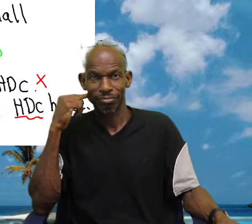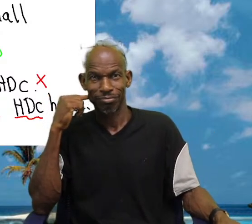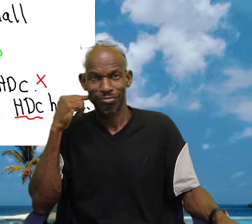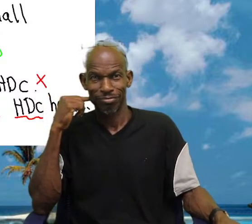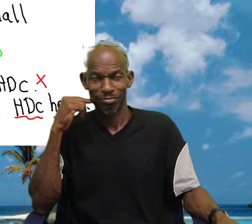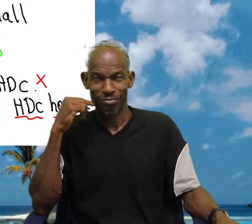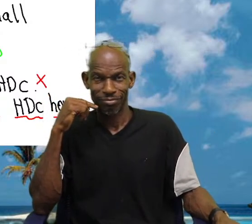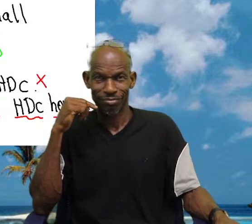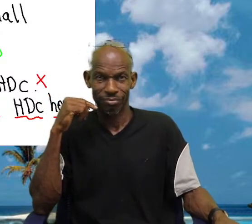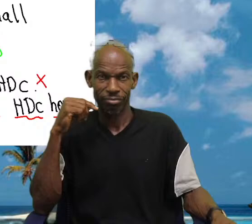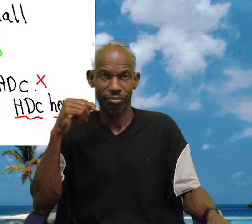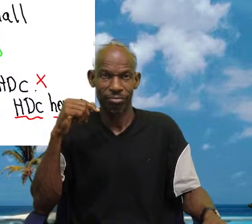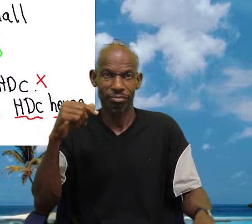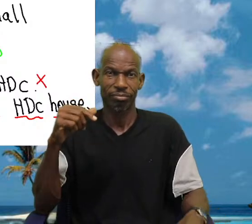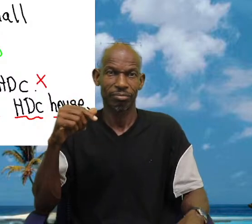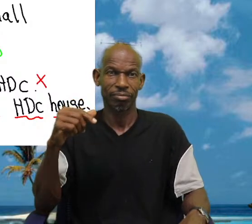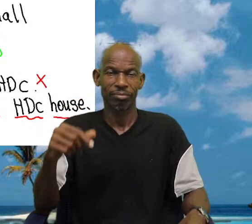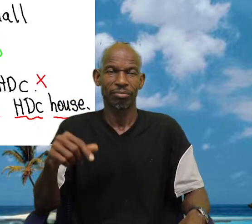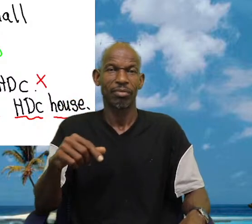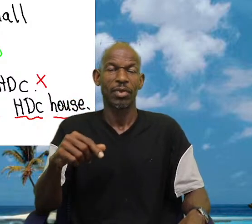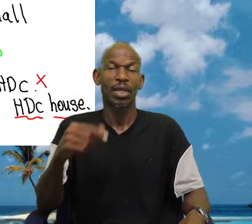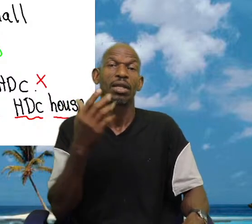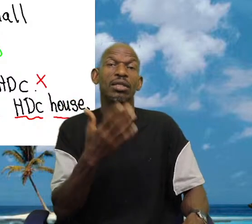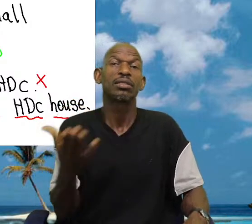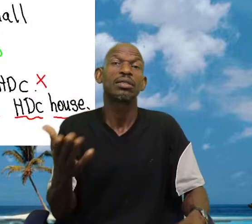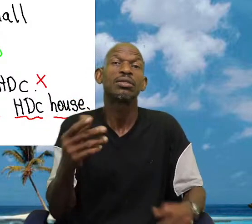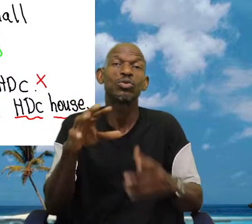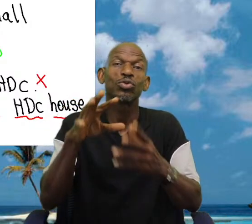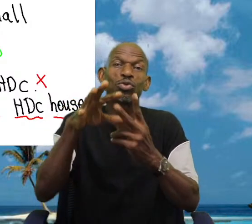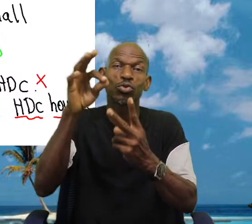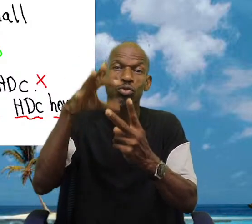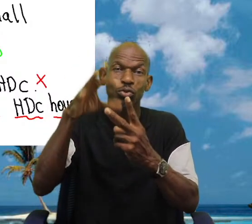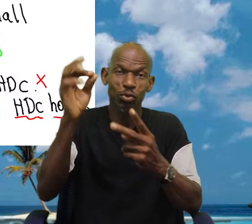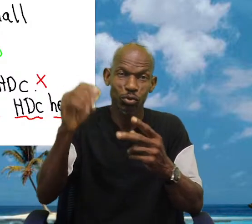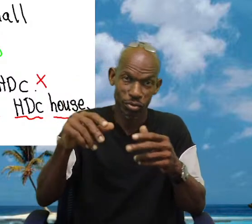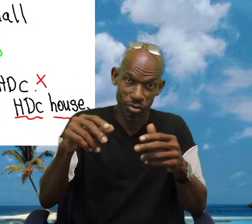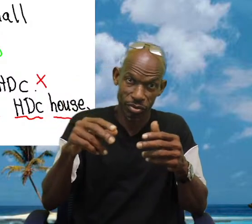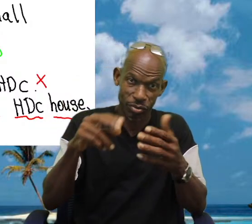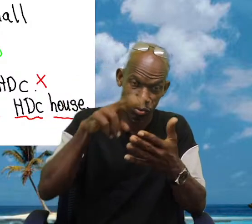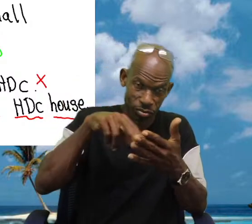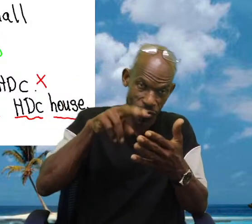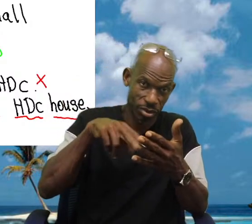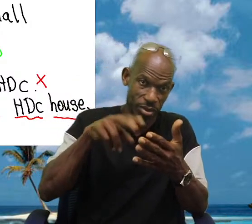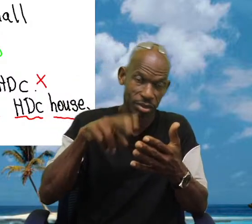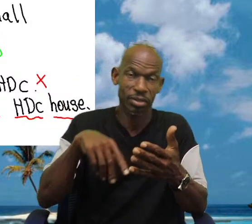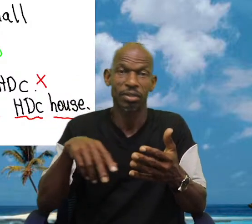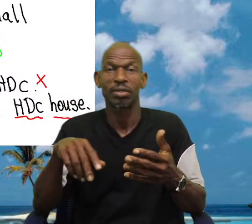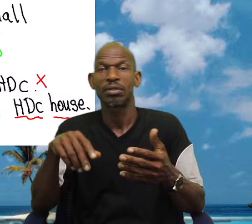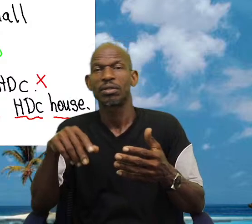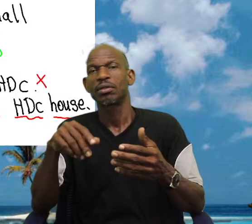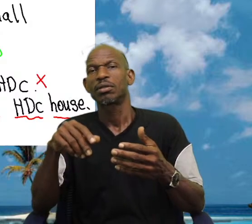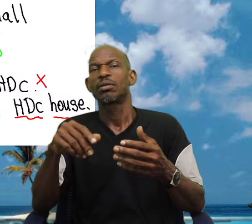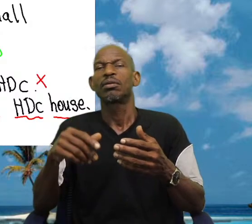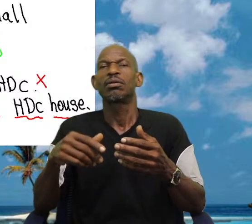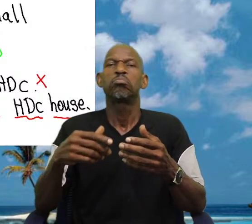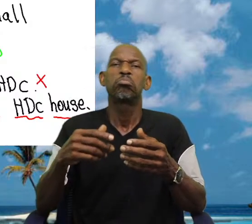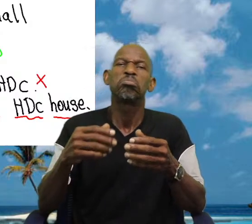And what you choose to read, I know it is a challenge. Try to read simple